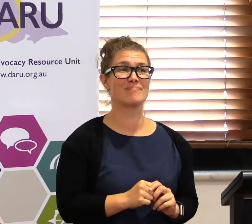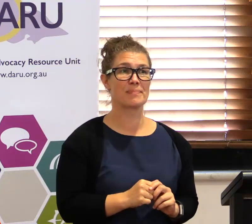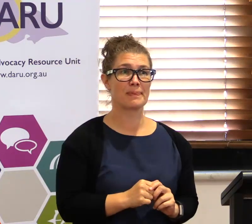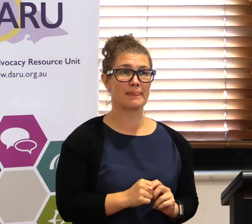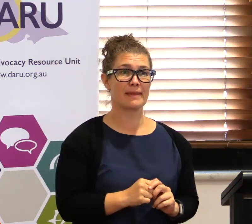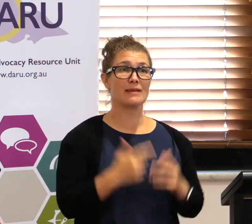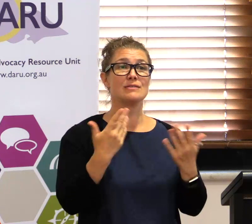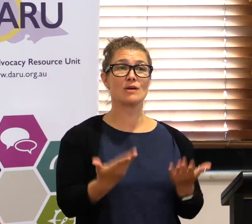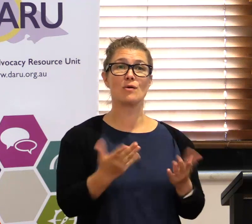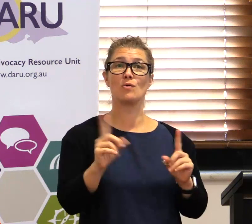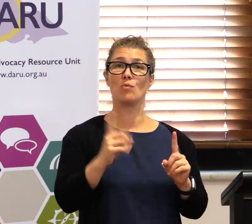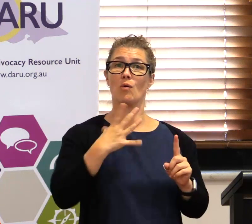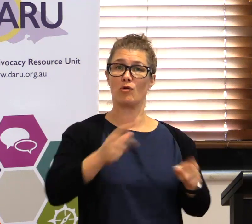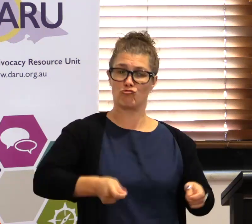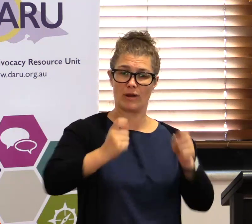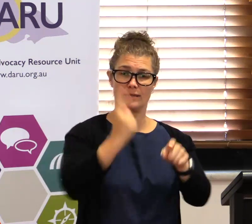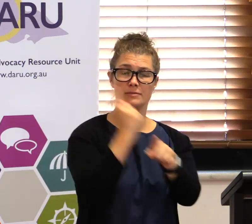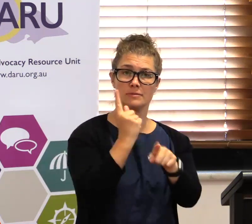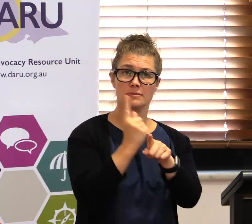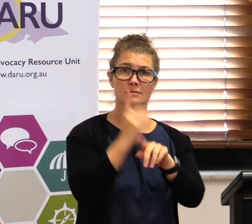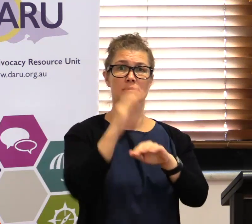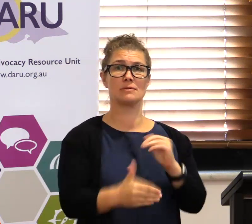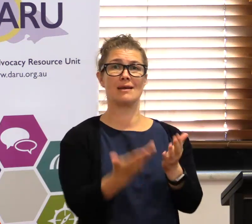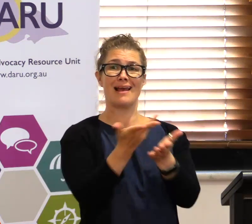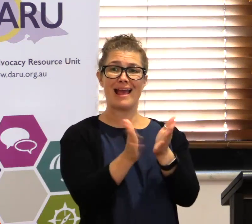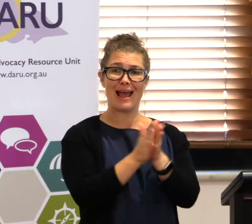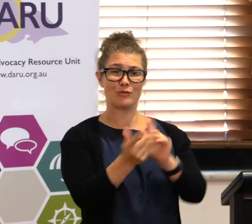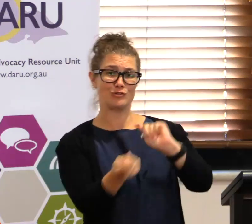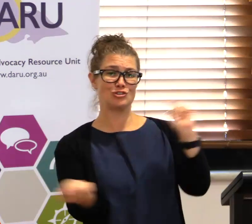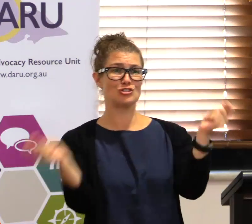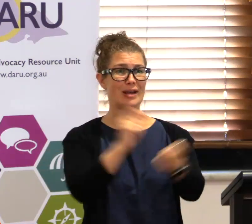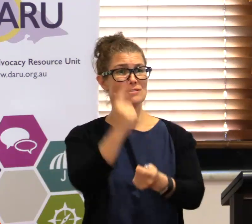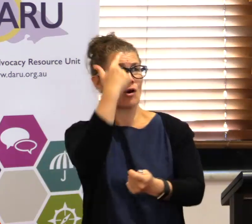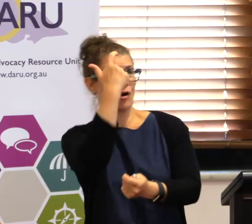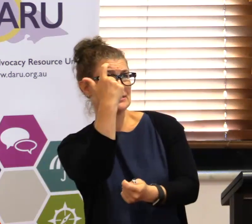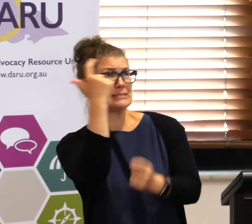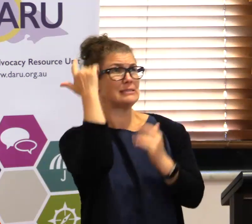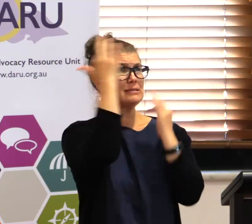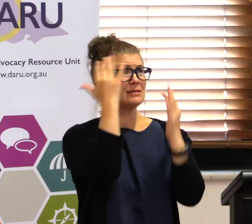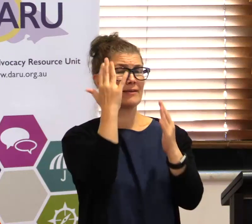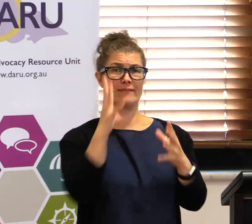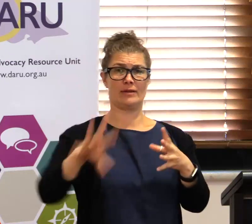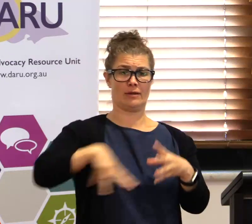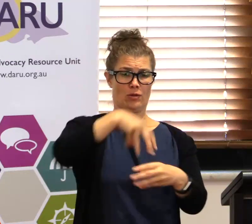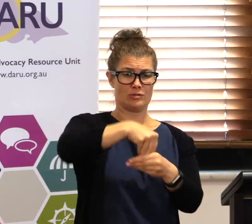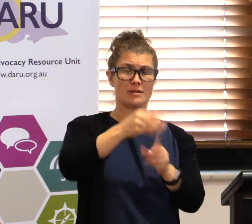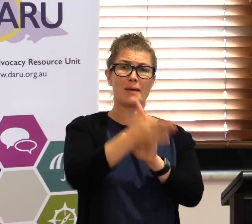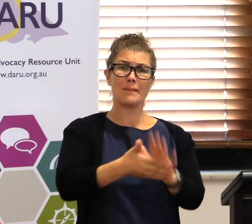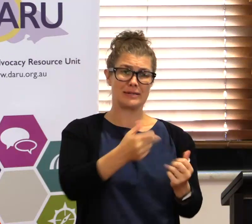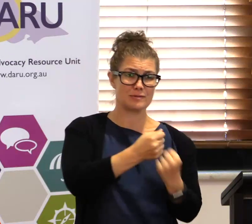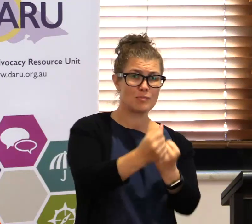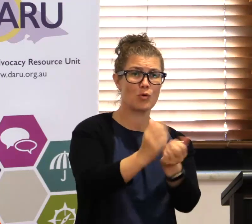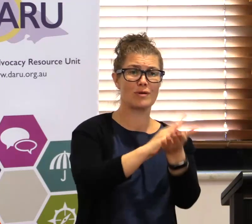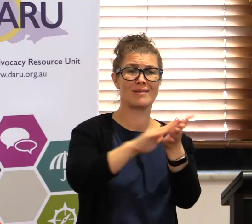this is what we want to talk about, is changing the philosophy to inclusion and supporting that healing process, but acknowledging